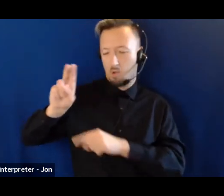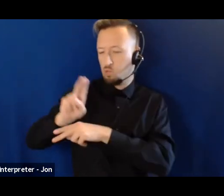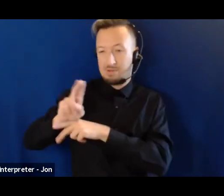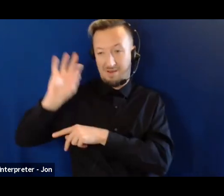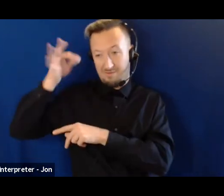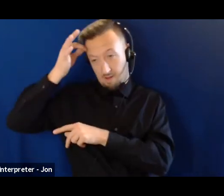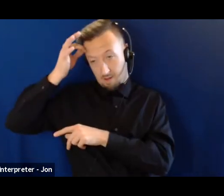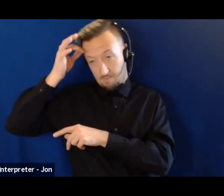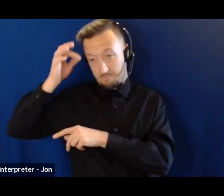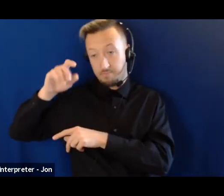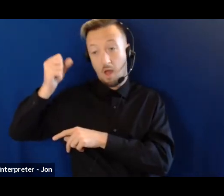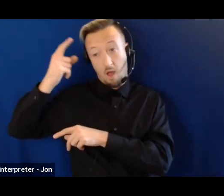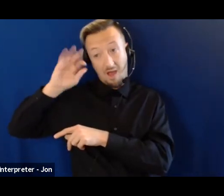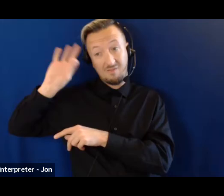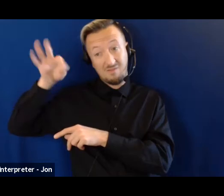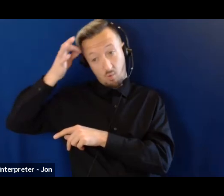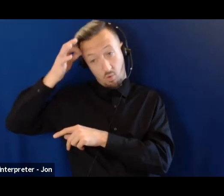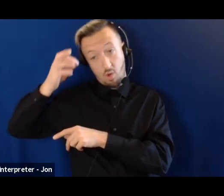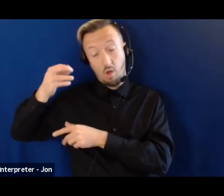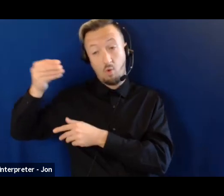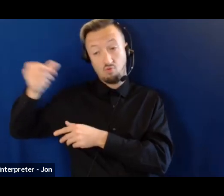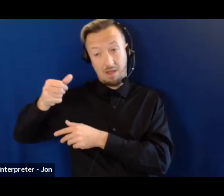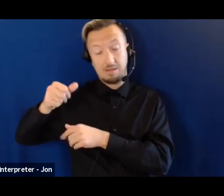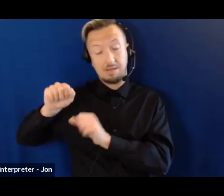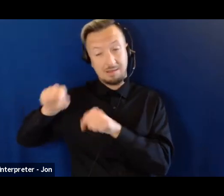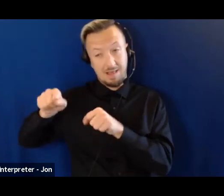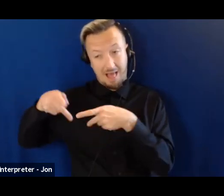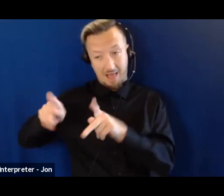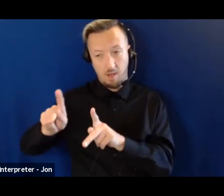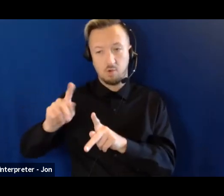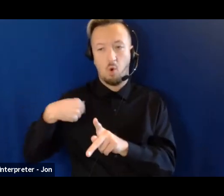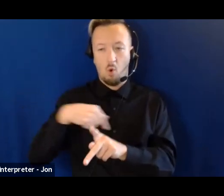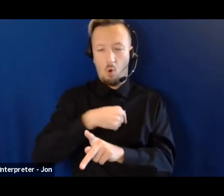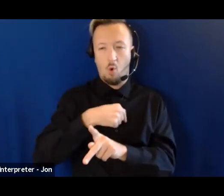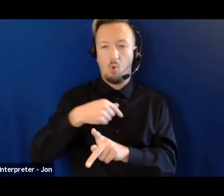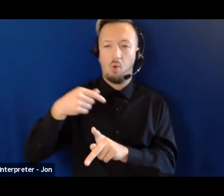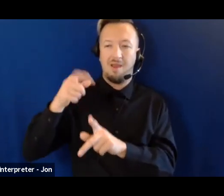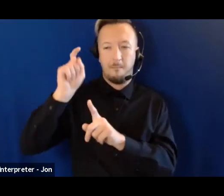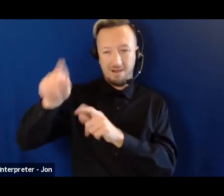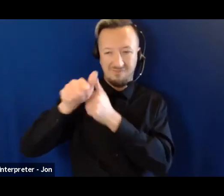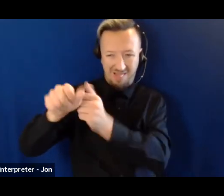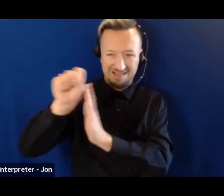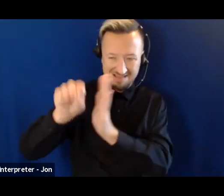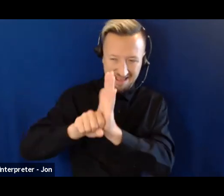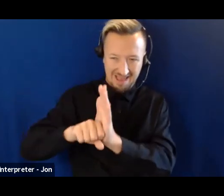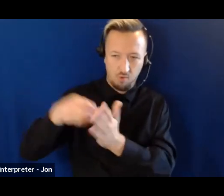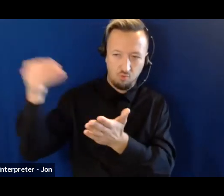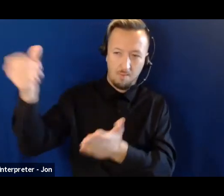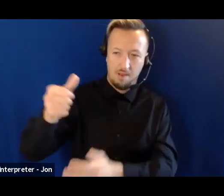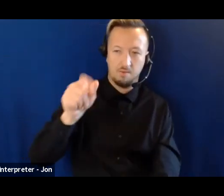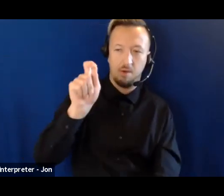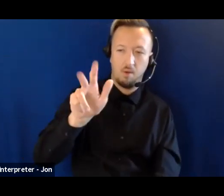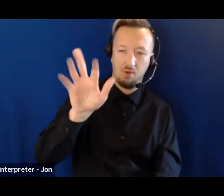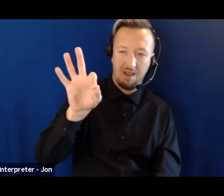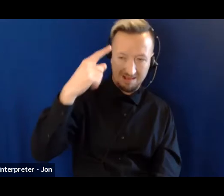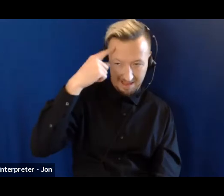rates is an allowable use of federal funds. So we can only reimburse mileage at the lower state rate of 39 cents